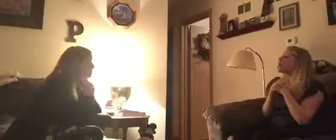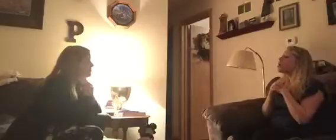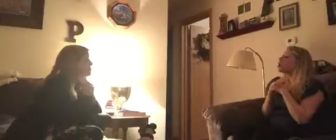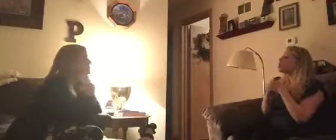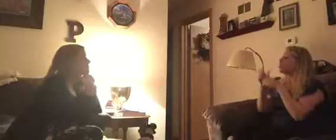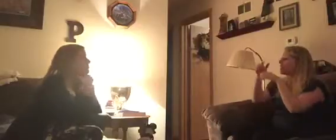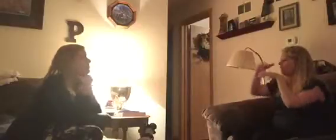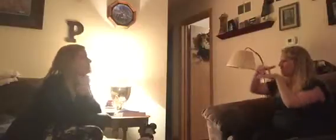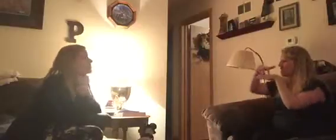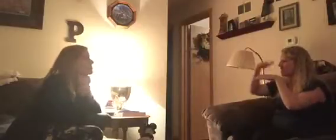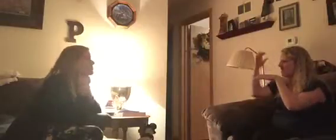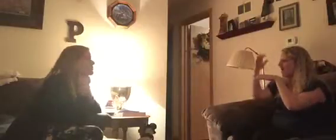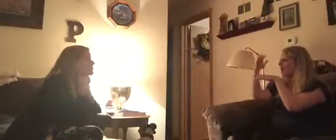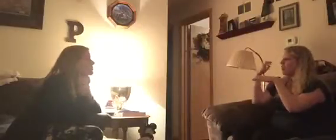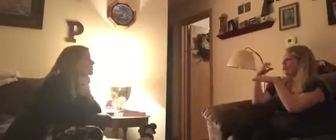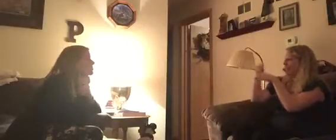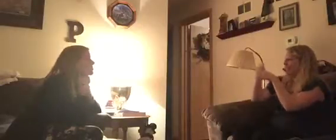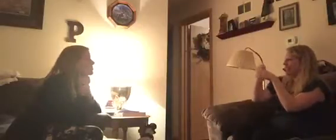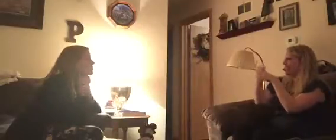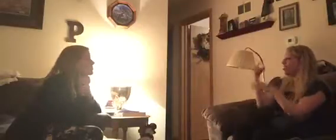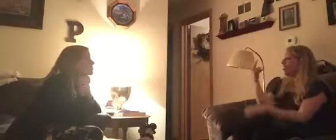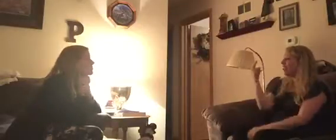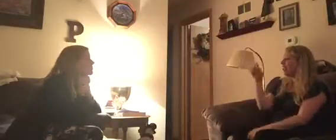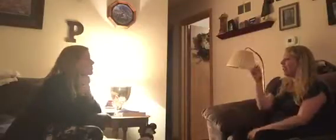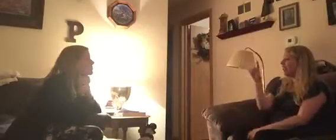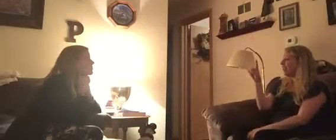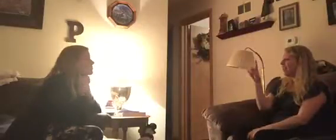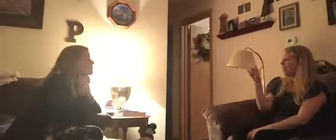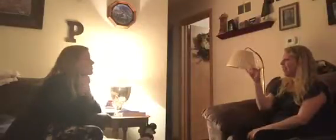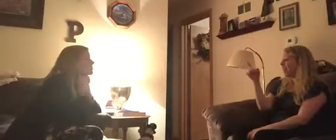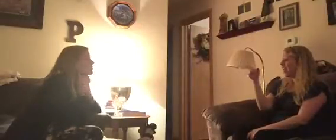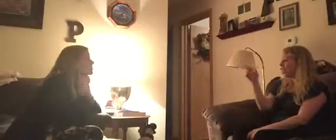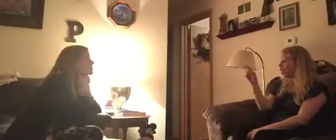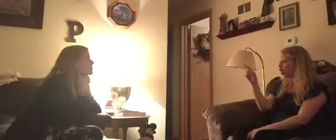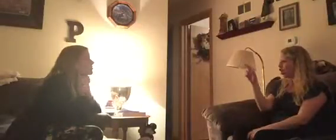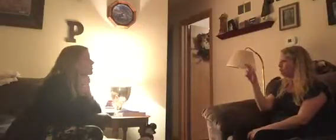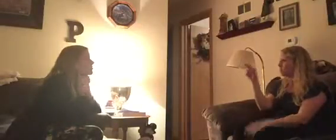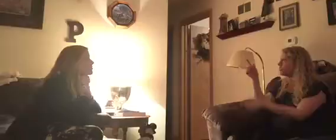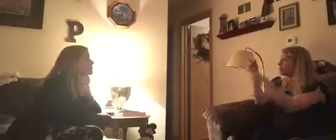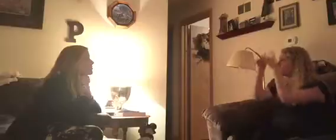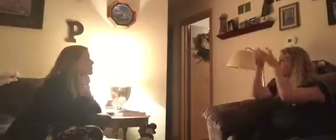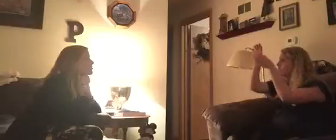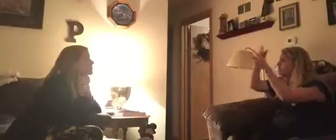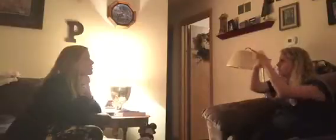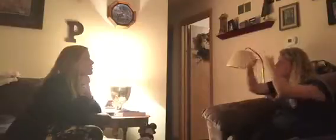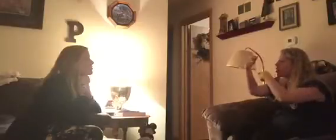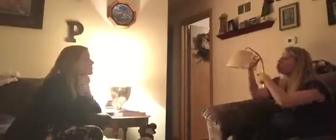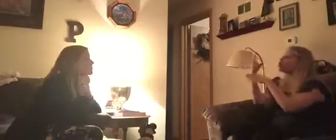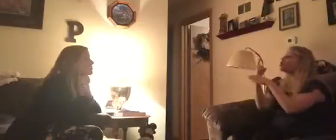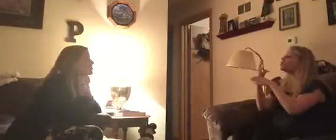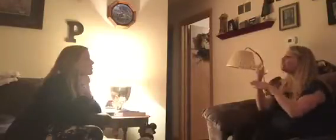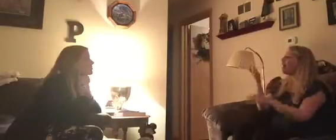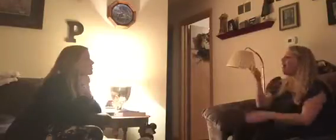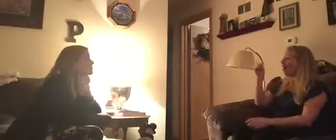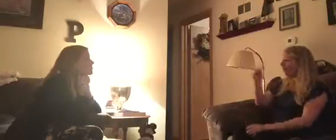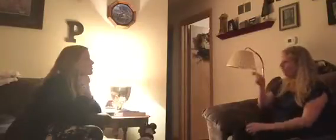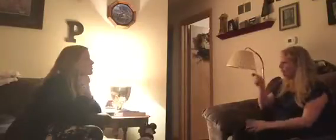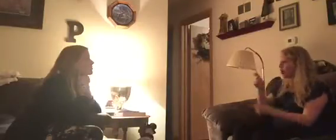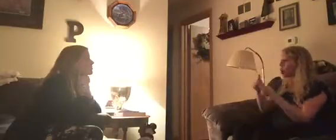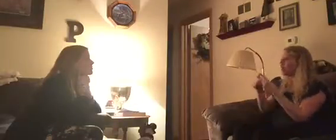the inside part of the car, and then you actually use a hammer and a metal dowel, kind